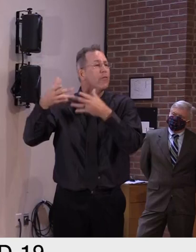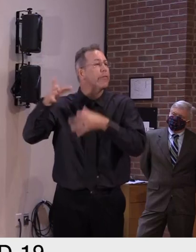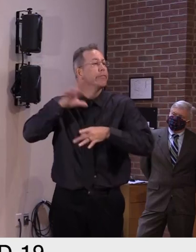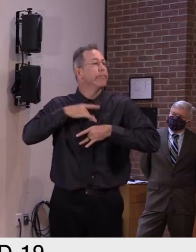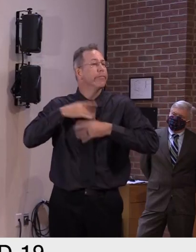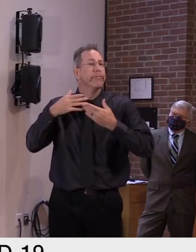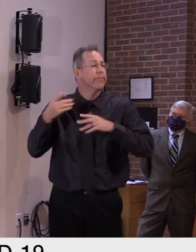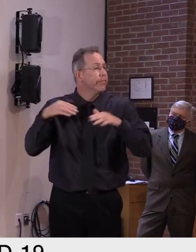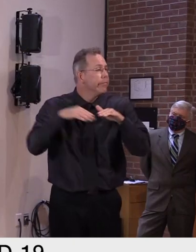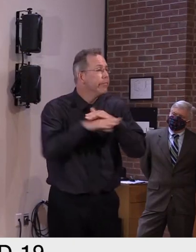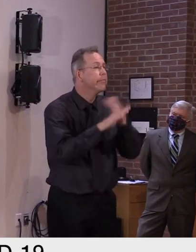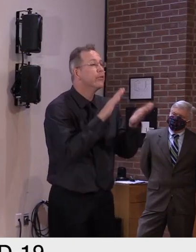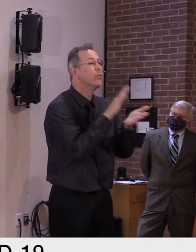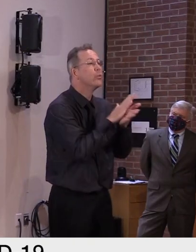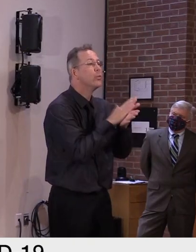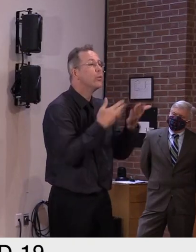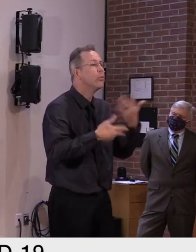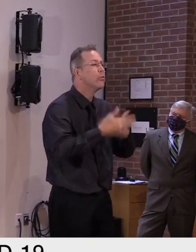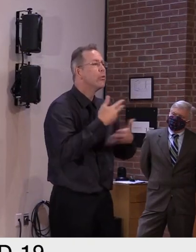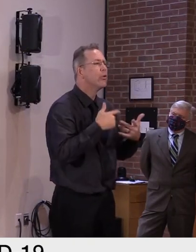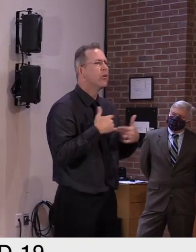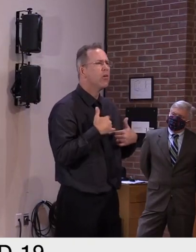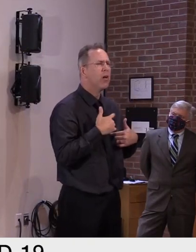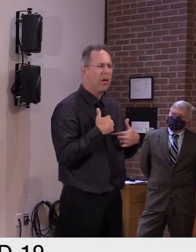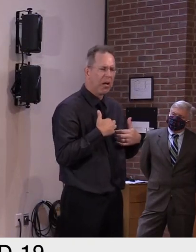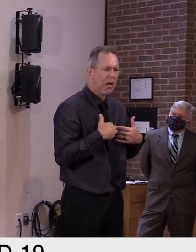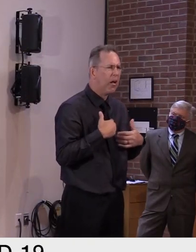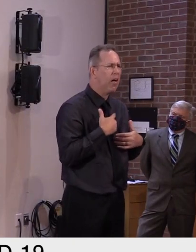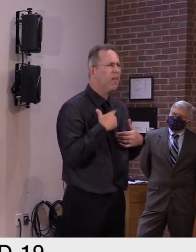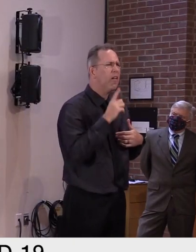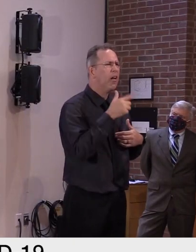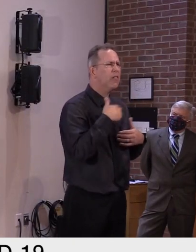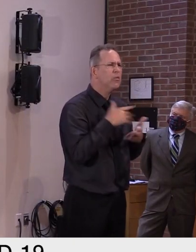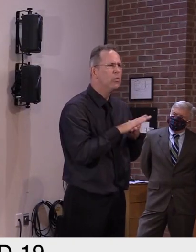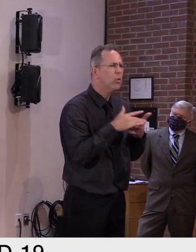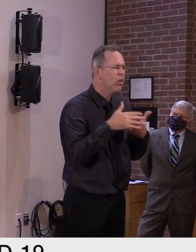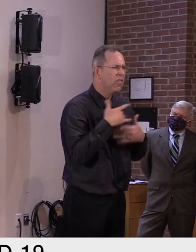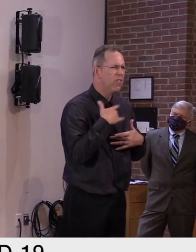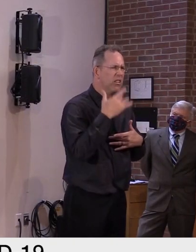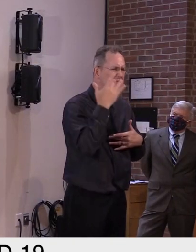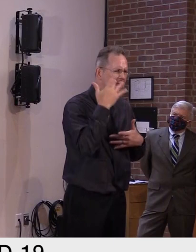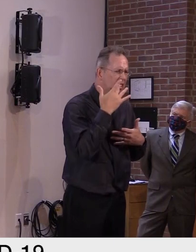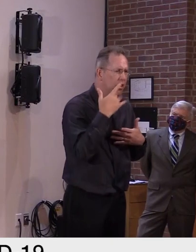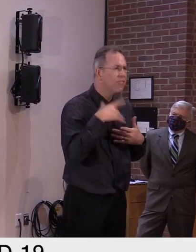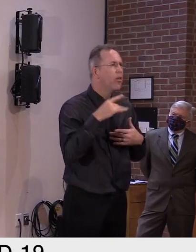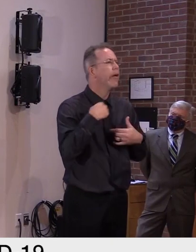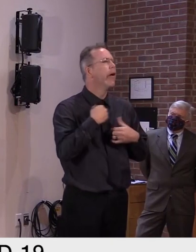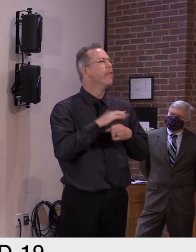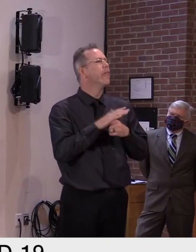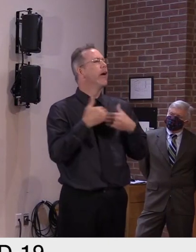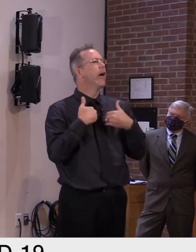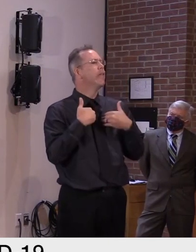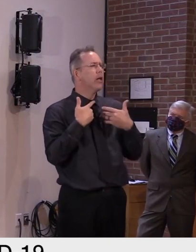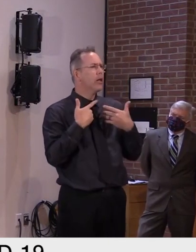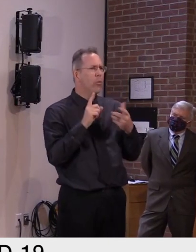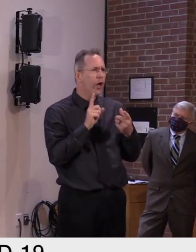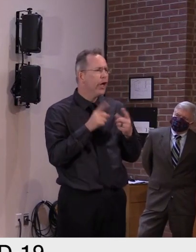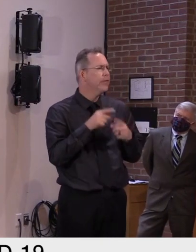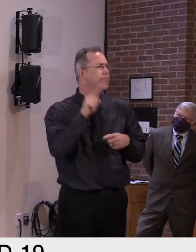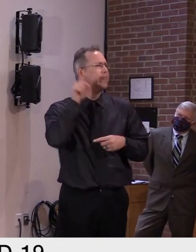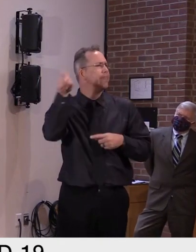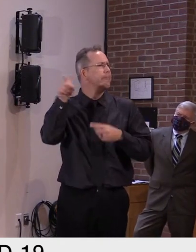to come up as a case at that point in time. So that's not, you know, acquired within the